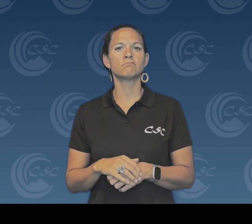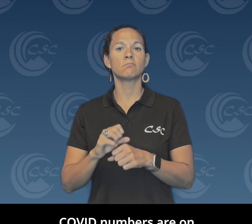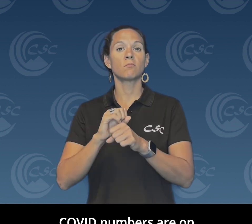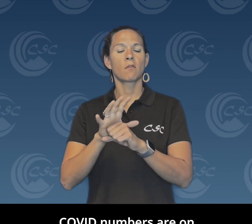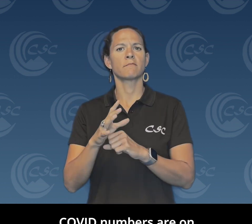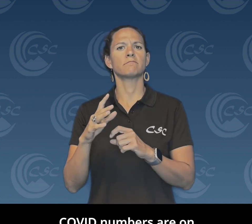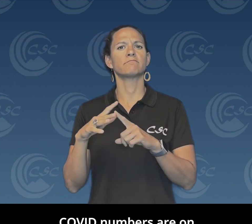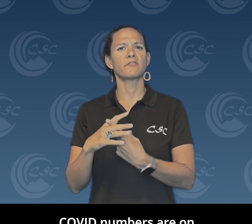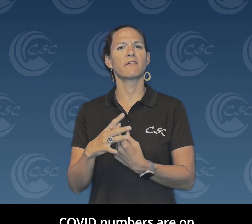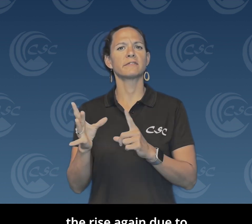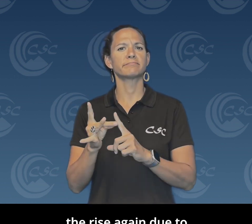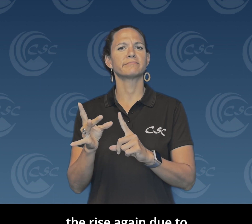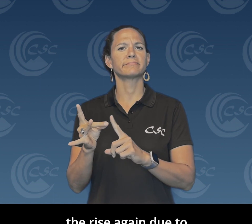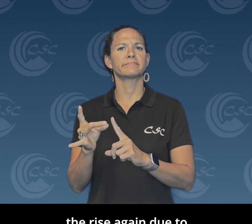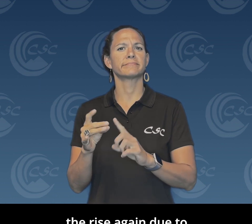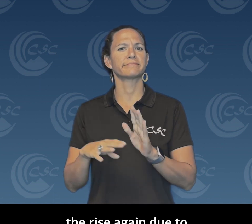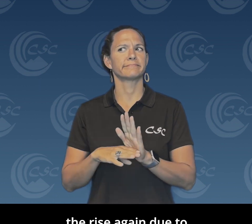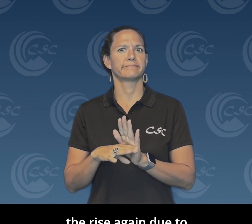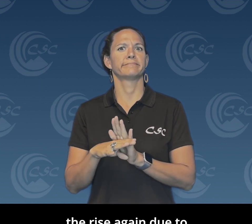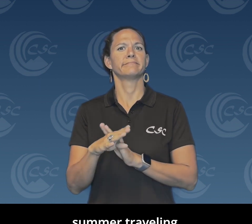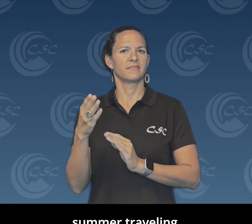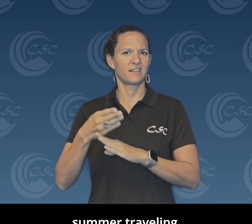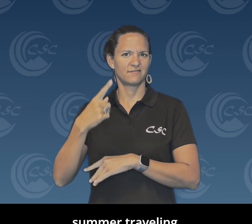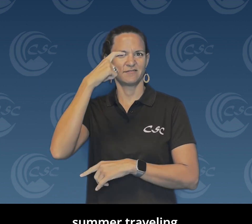COVID numbers are on the rise again due to summer traveling.